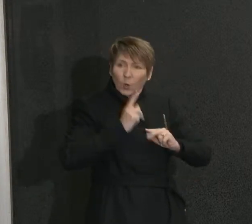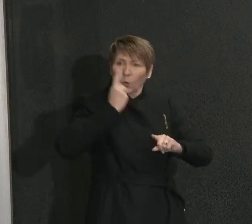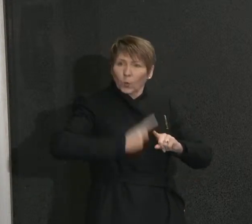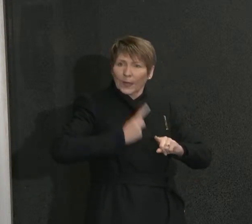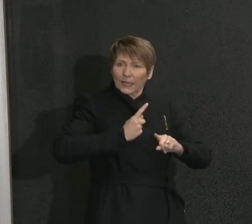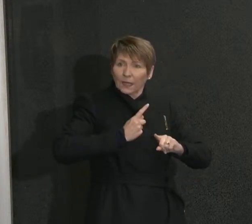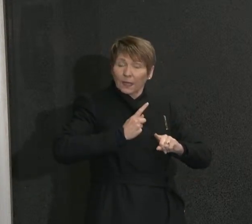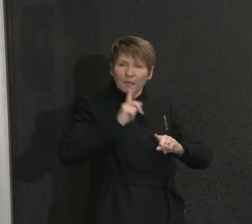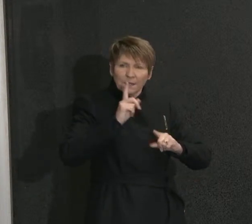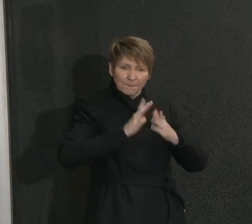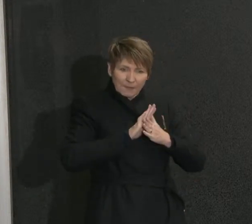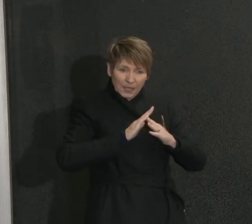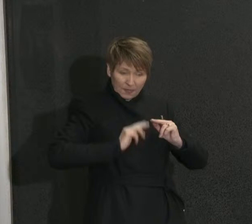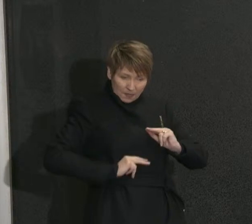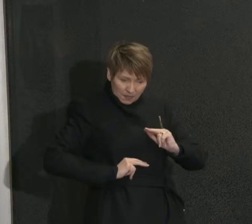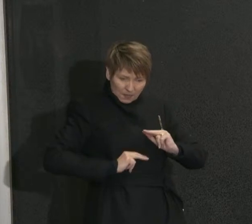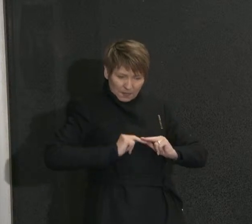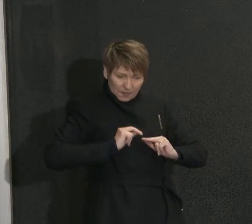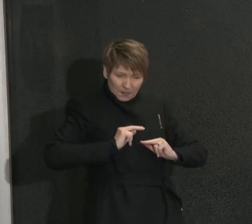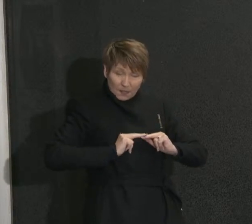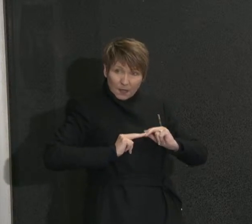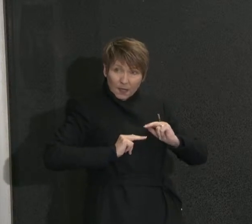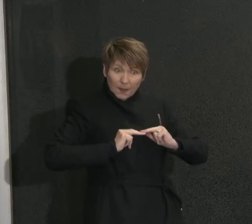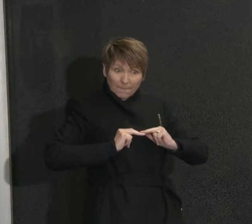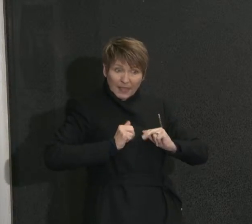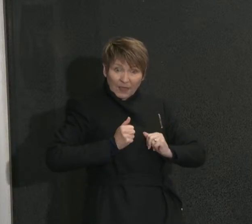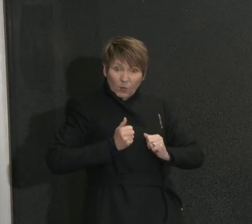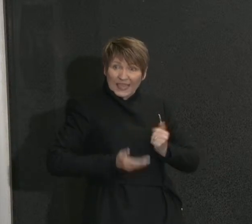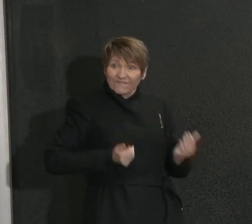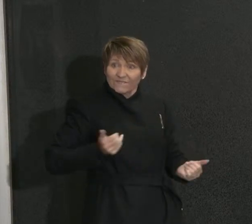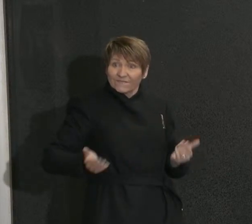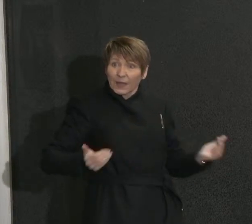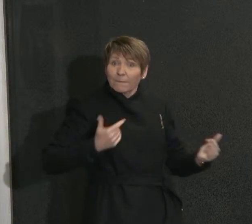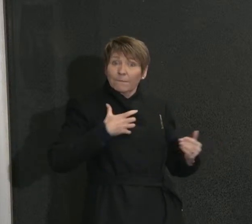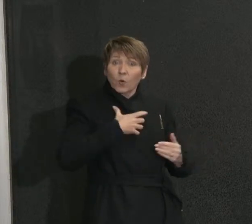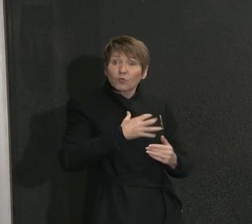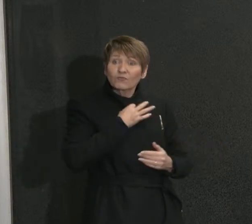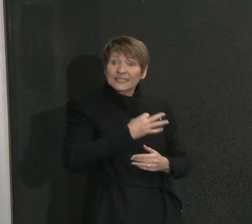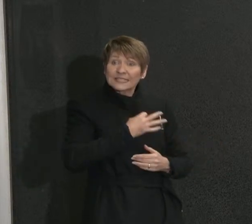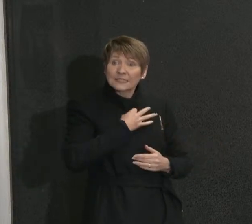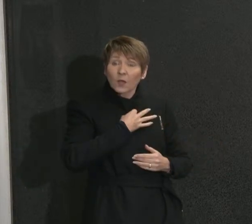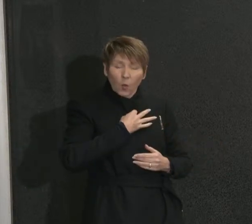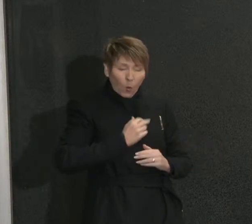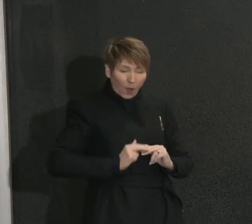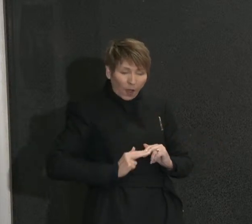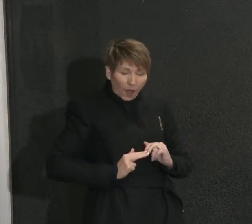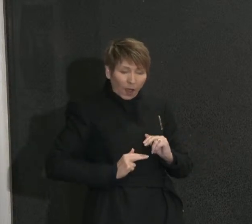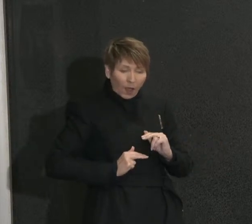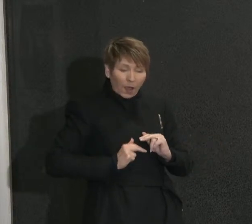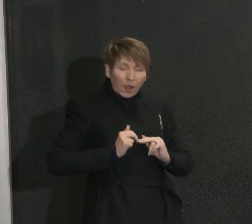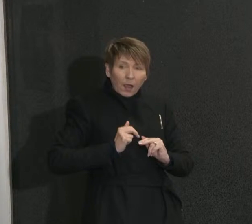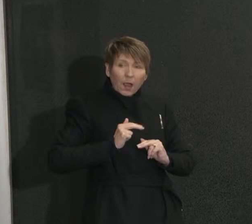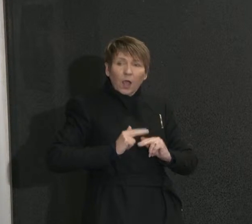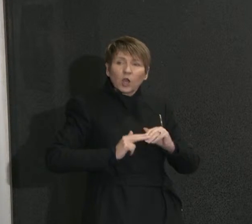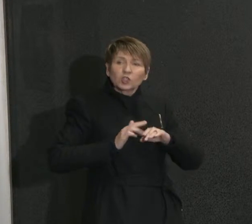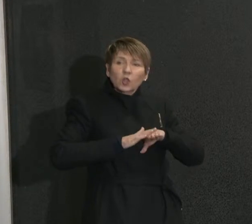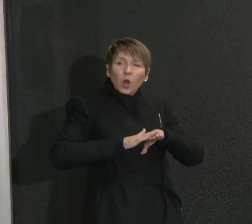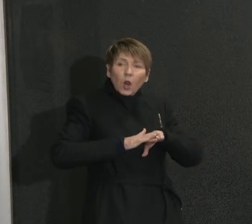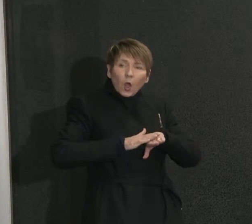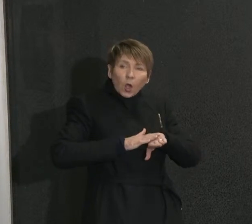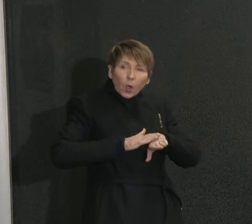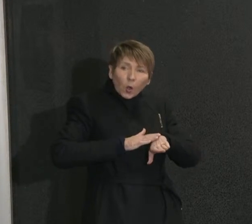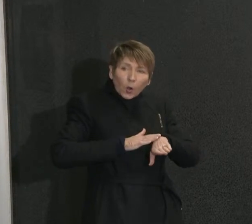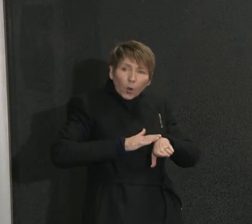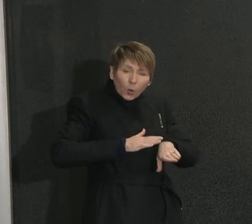were. That work is still, that picture is still building. It'll continue to build over the next few days. Obviously, the key thing for us at the moment is to get the dragnet out there and to